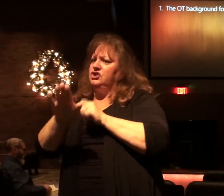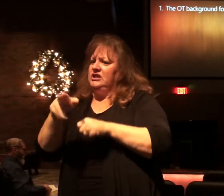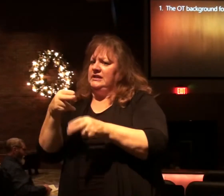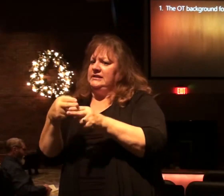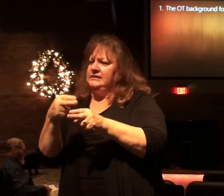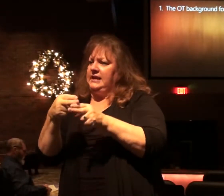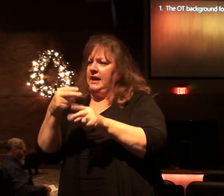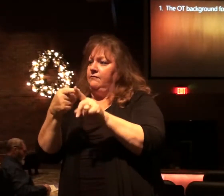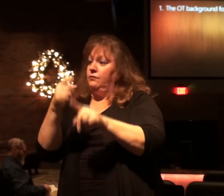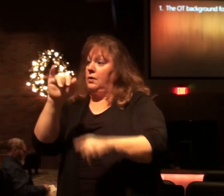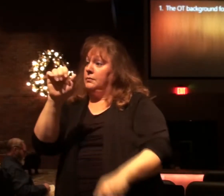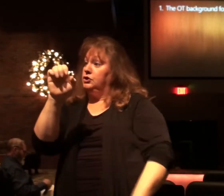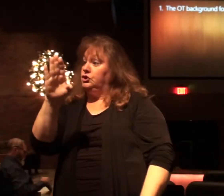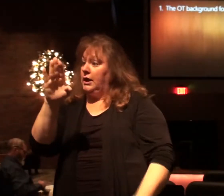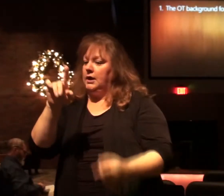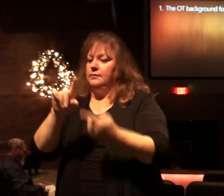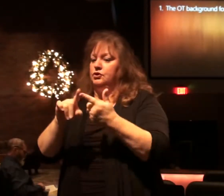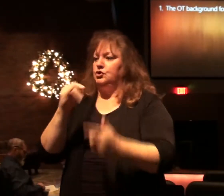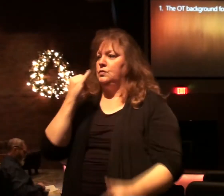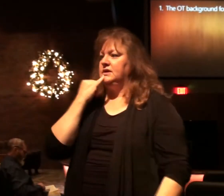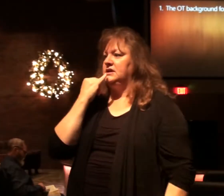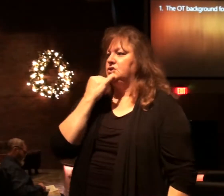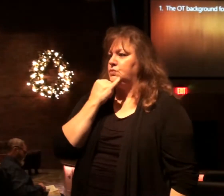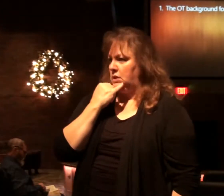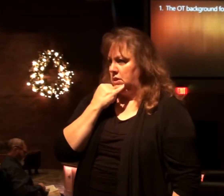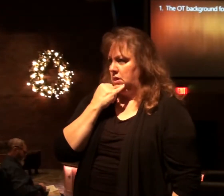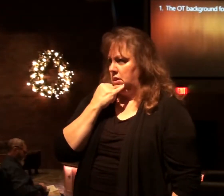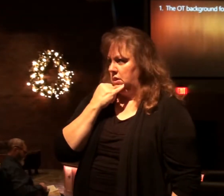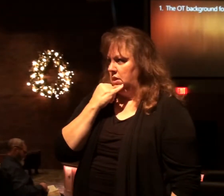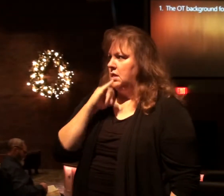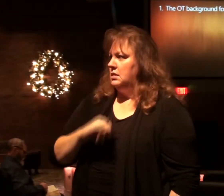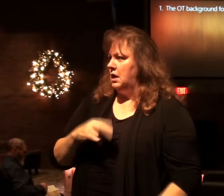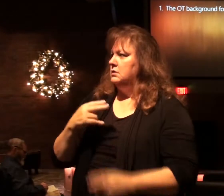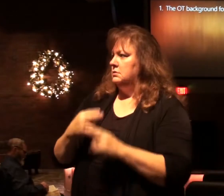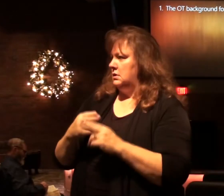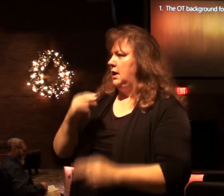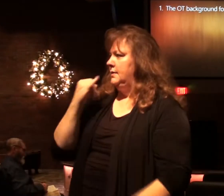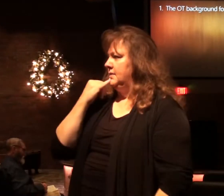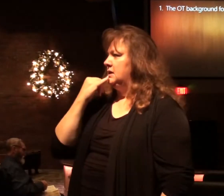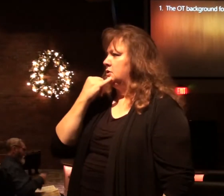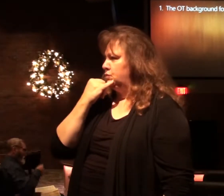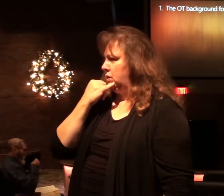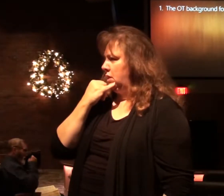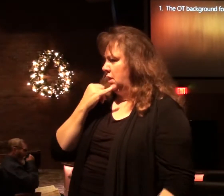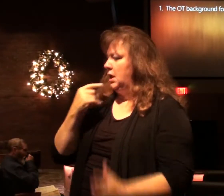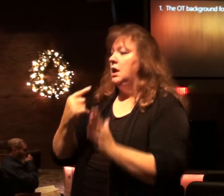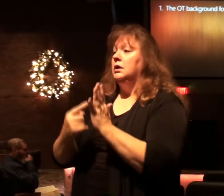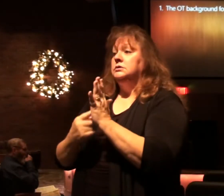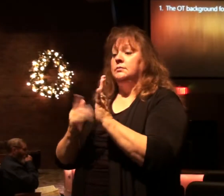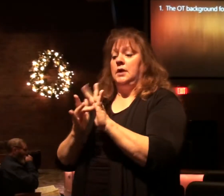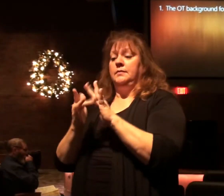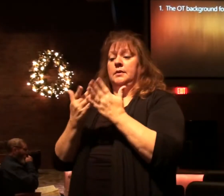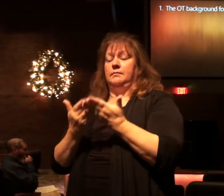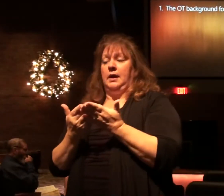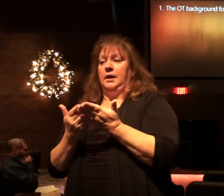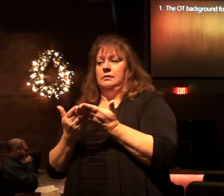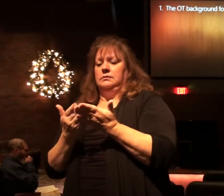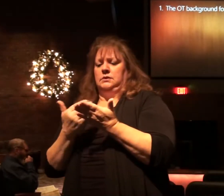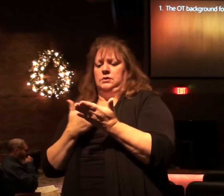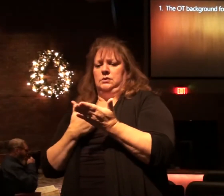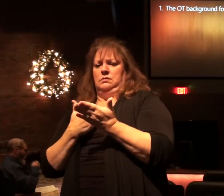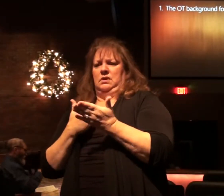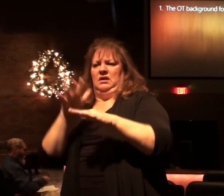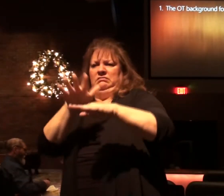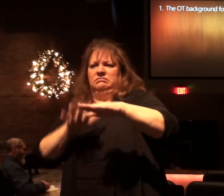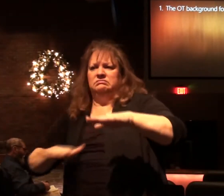to Israel. And that's where the name Israel comes from. That's why sometimes in the Bible, you will have the